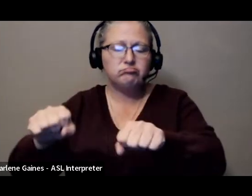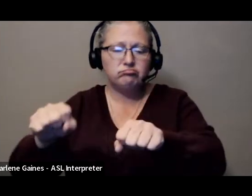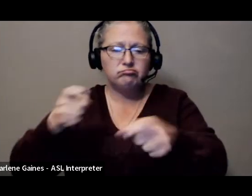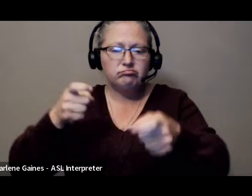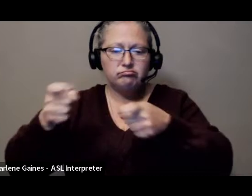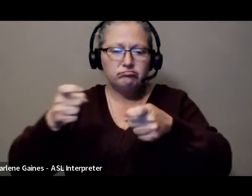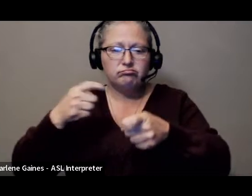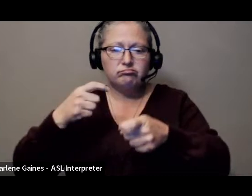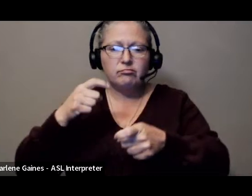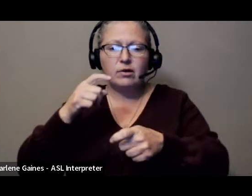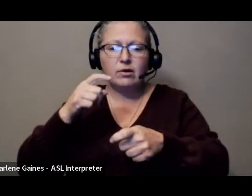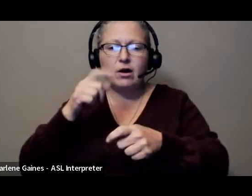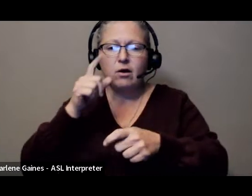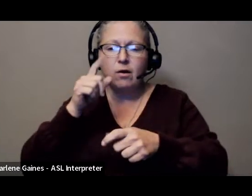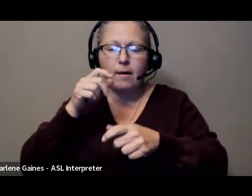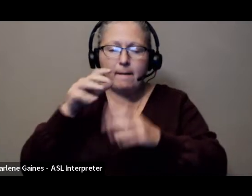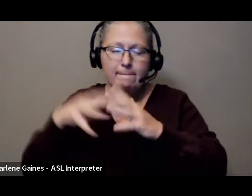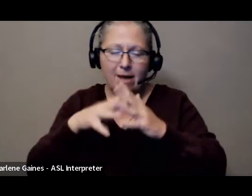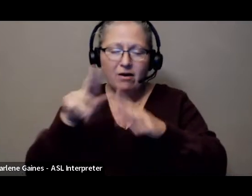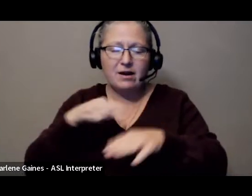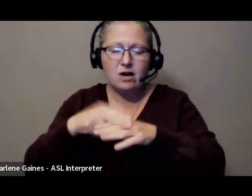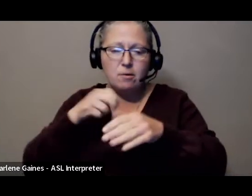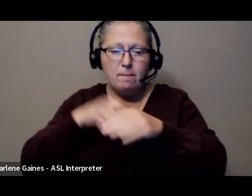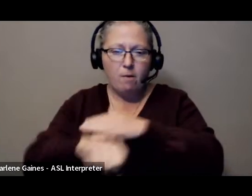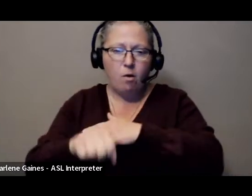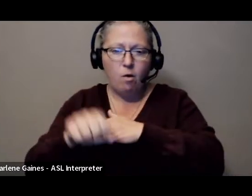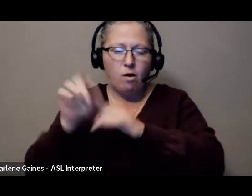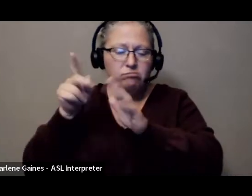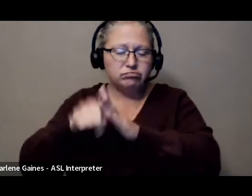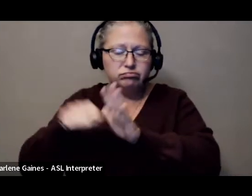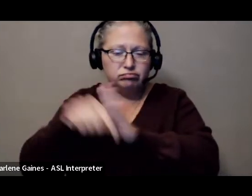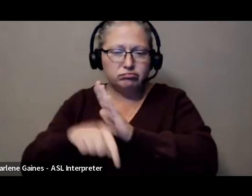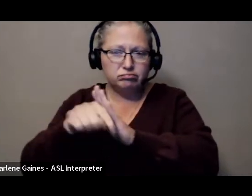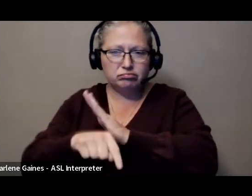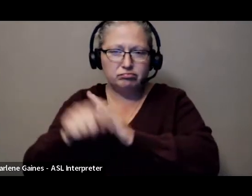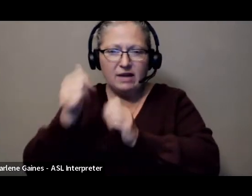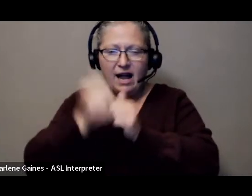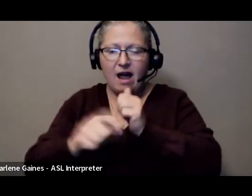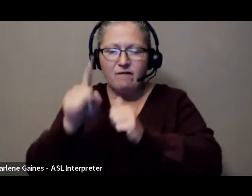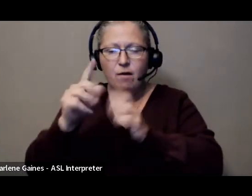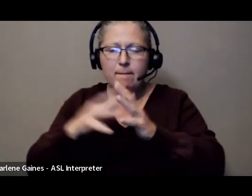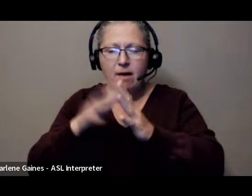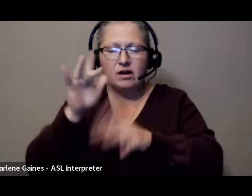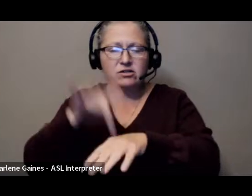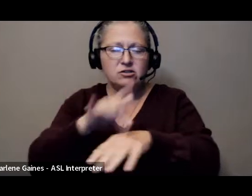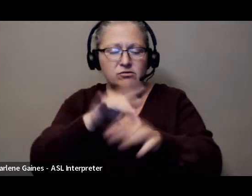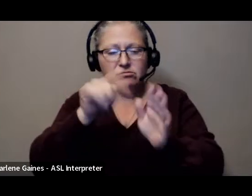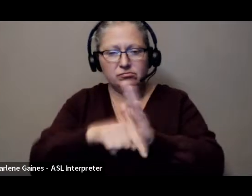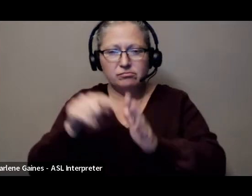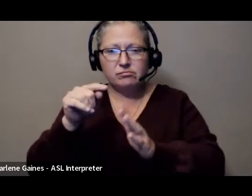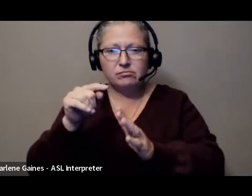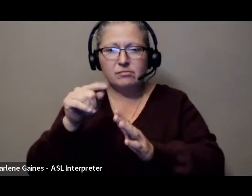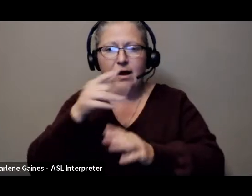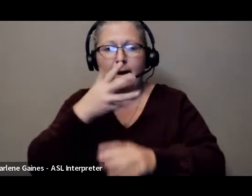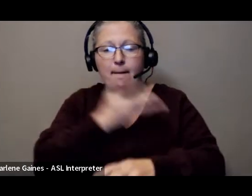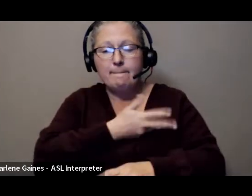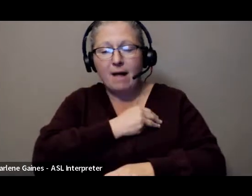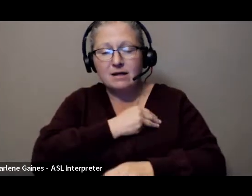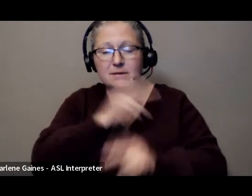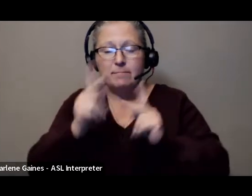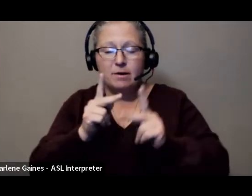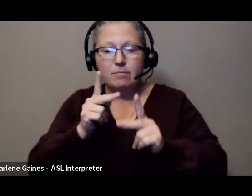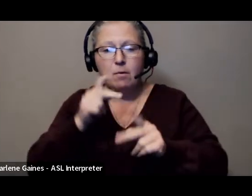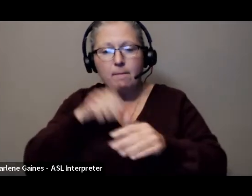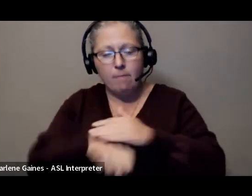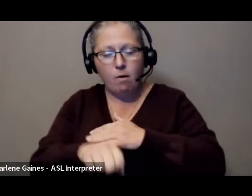American nation, which was born in genocide and has popularized genocide wherever its hands lay. I bear witness that Palestinian people were born in dignity and